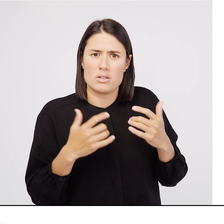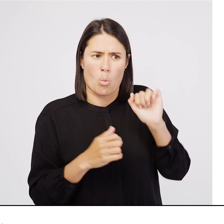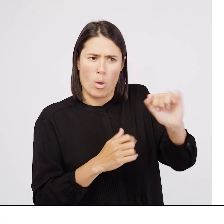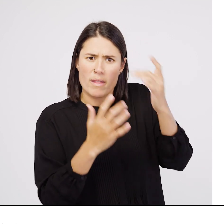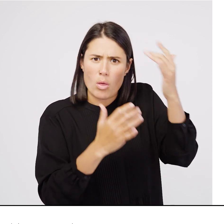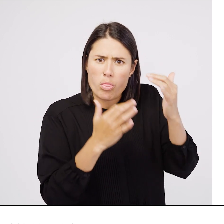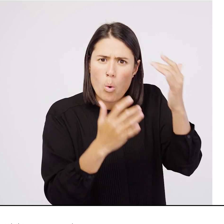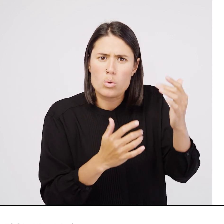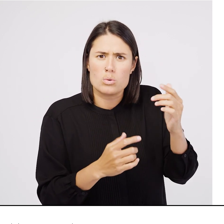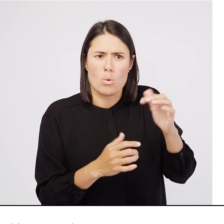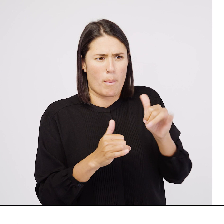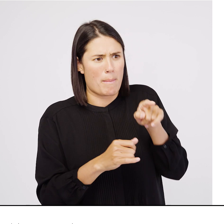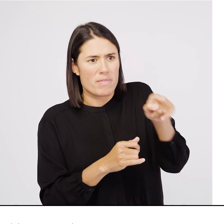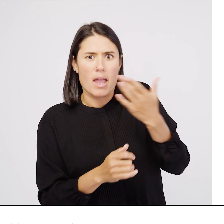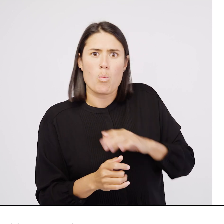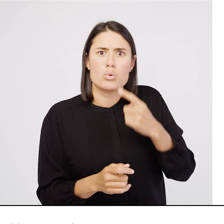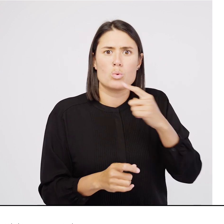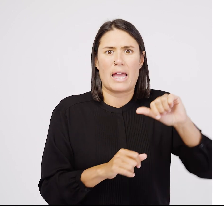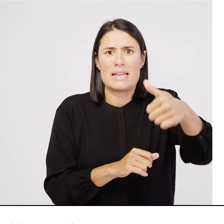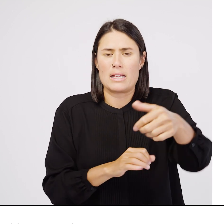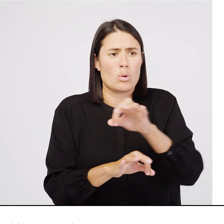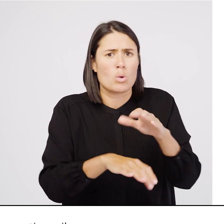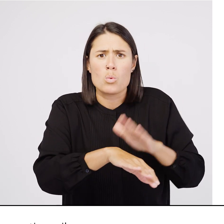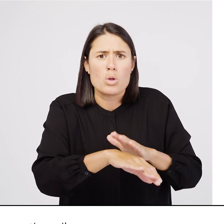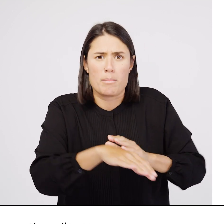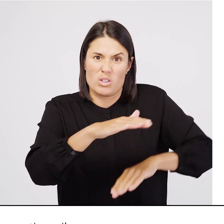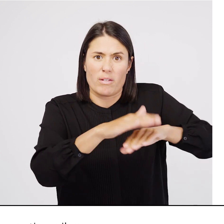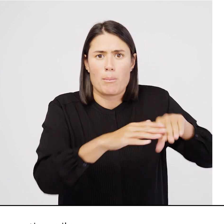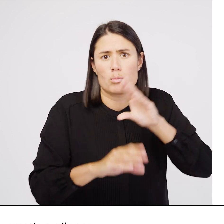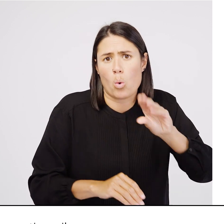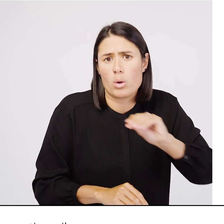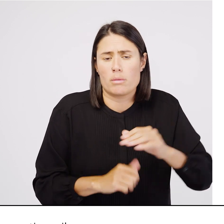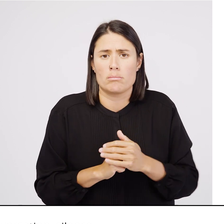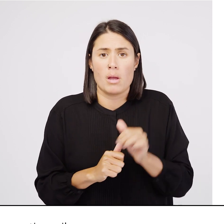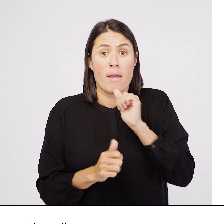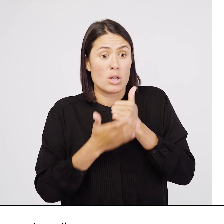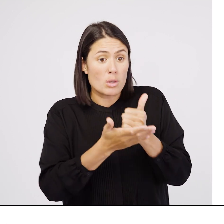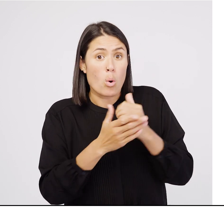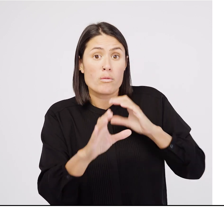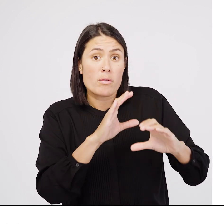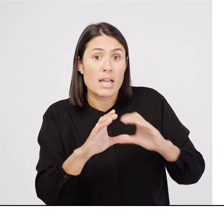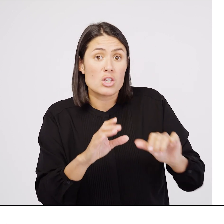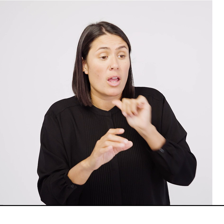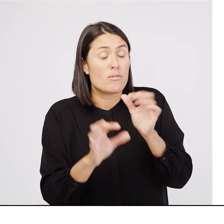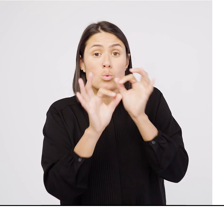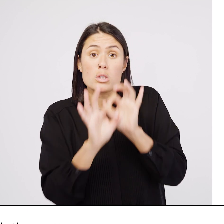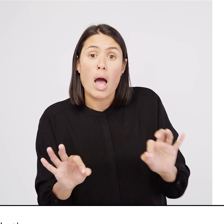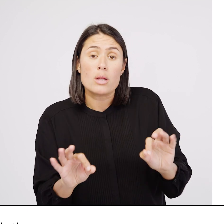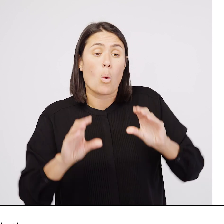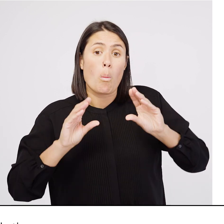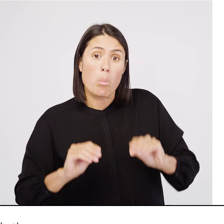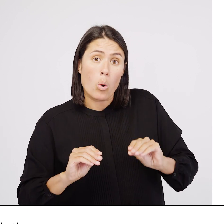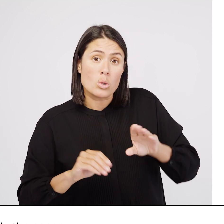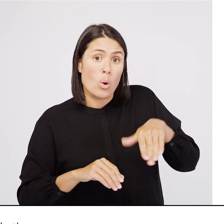or what you or they might want to say next. In a supportive conversation, silence or pauses